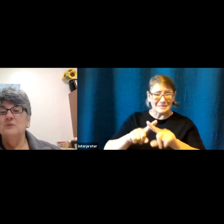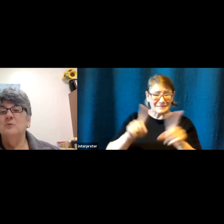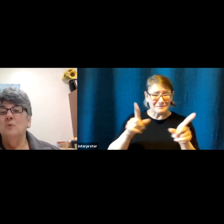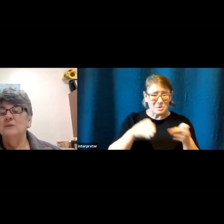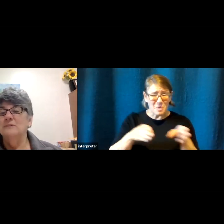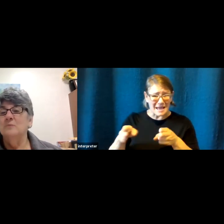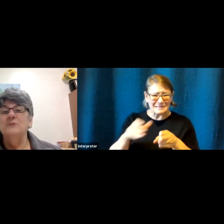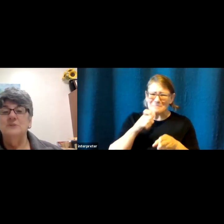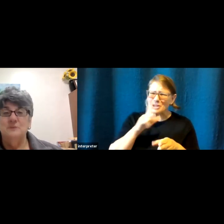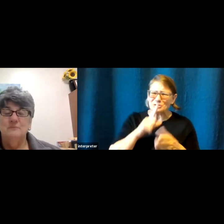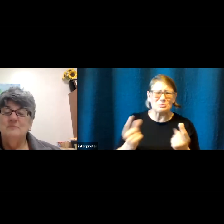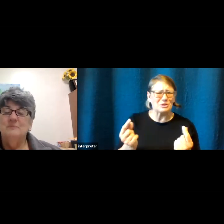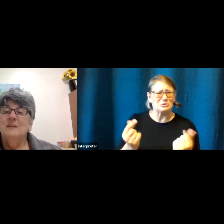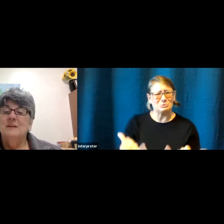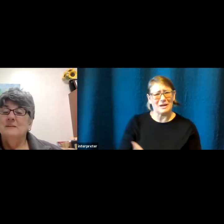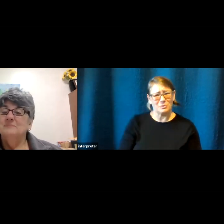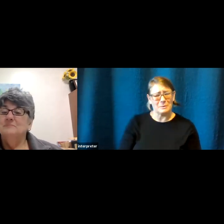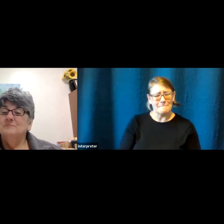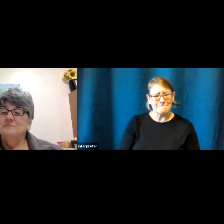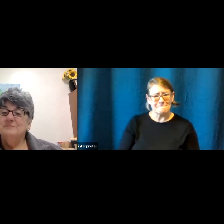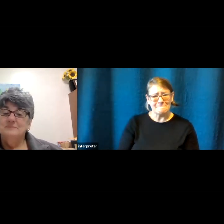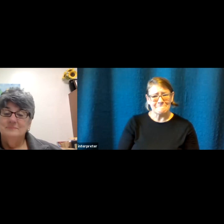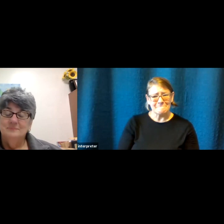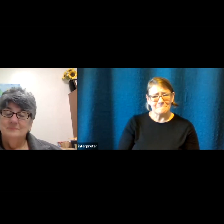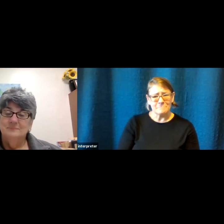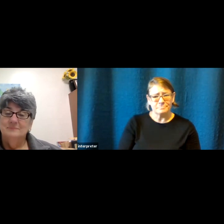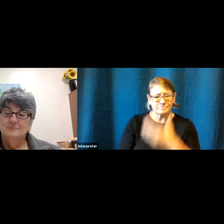quite sure what to do.